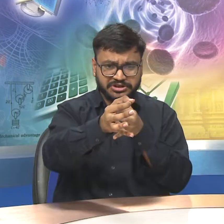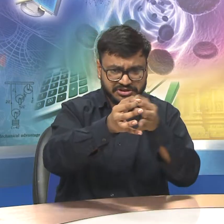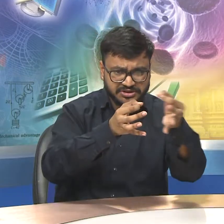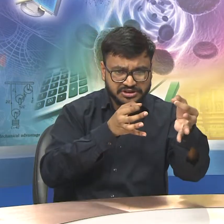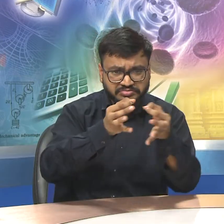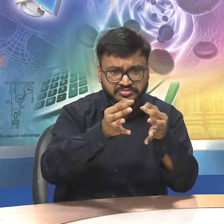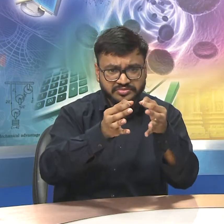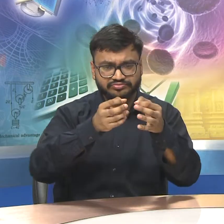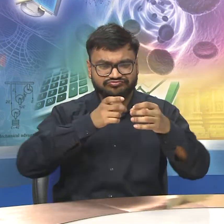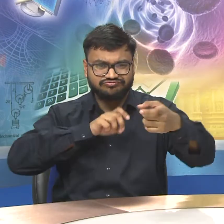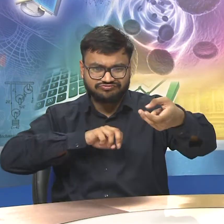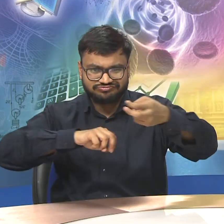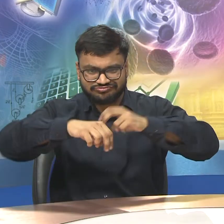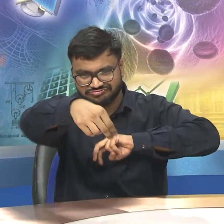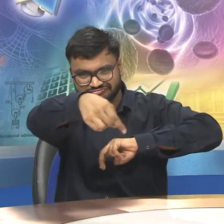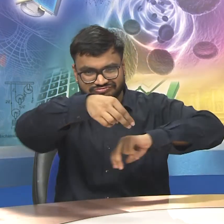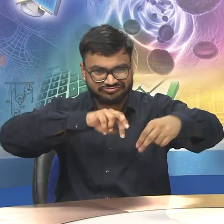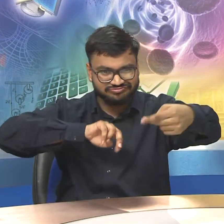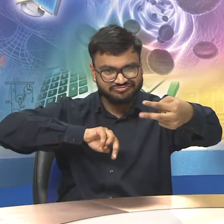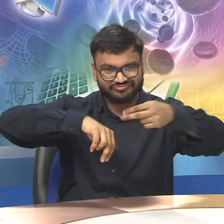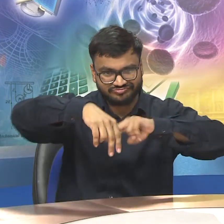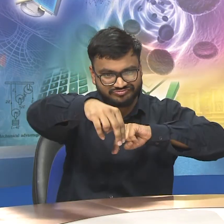First is explain.